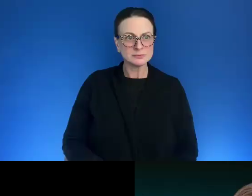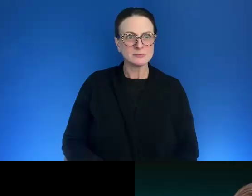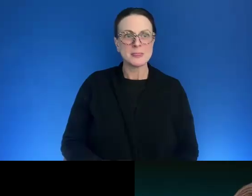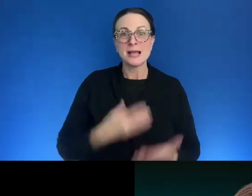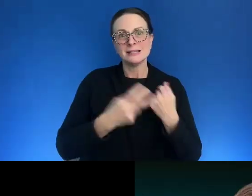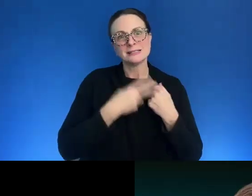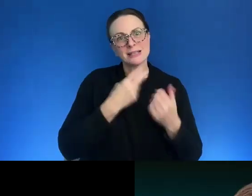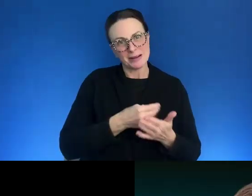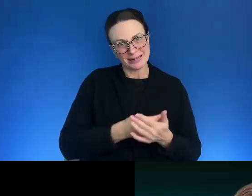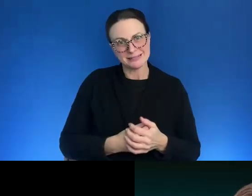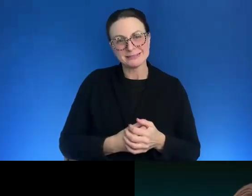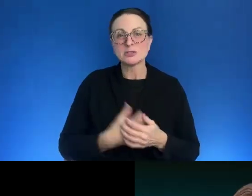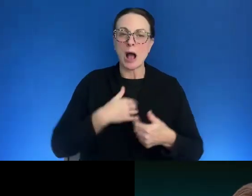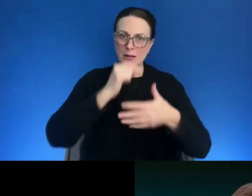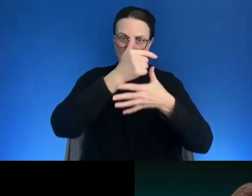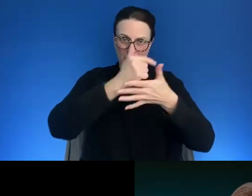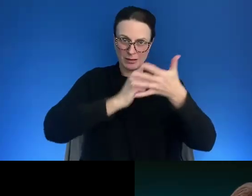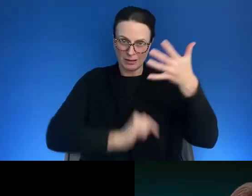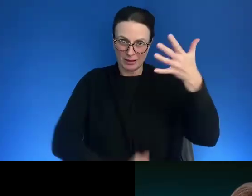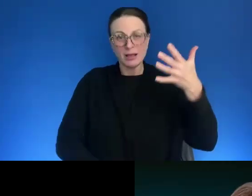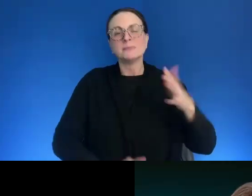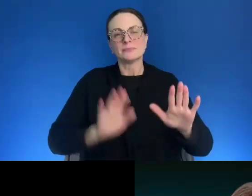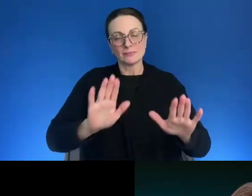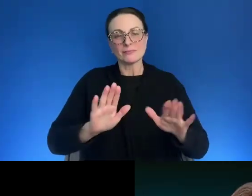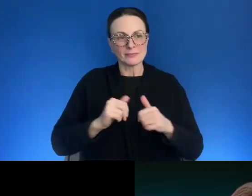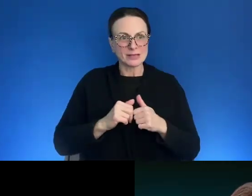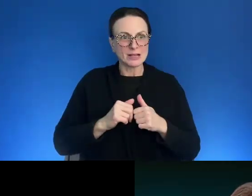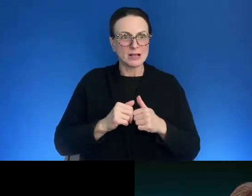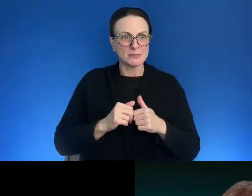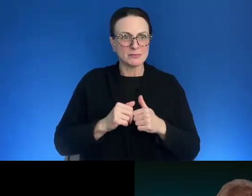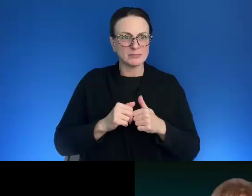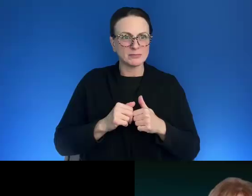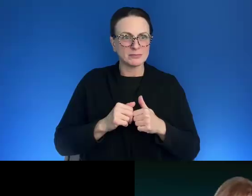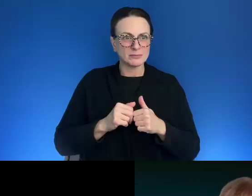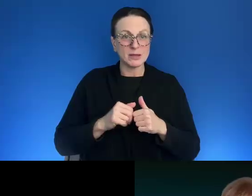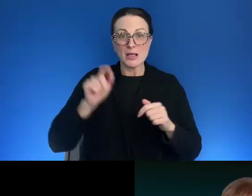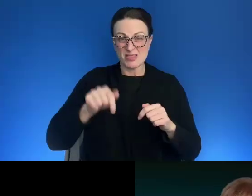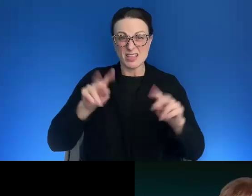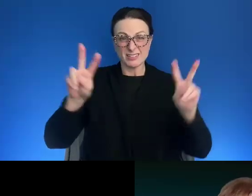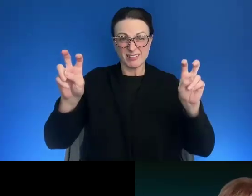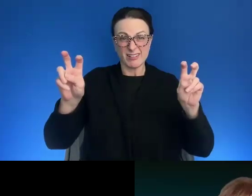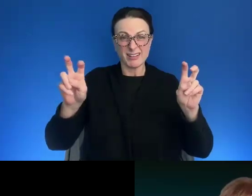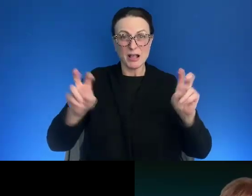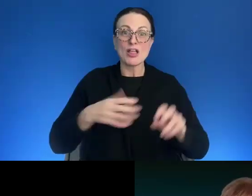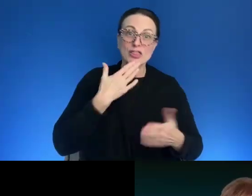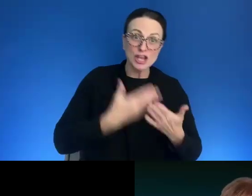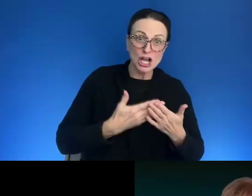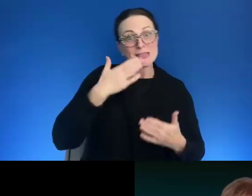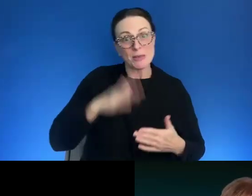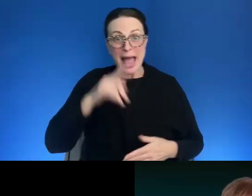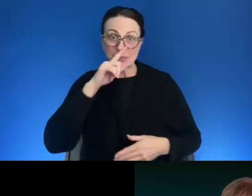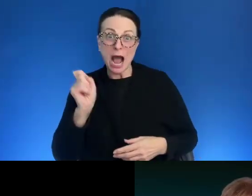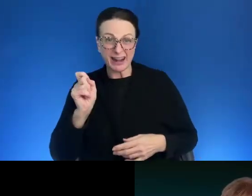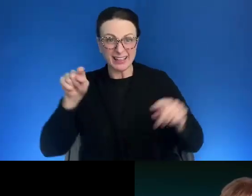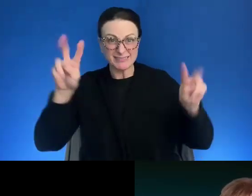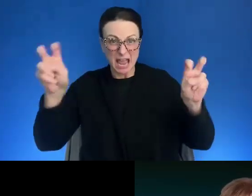saving money. So I'm going in order of like, so on the header for this this webinar, it was like the good, the bad, and the ugly.